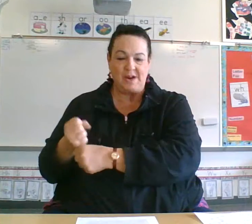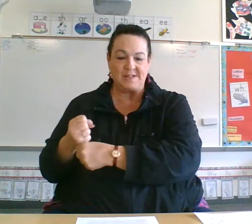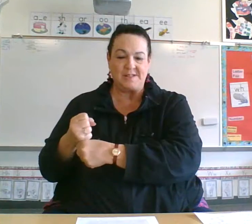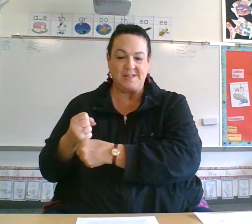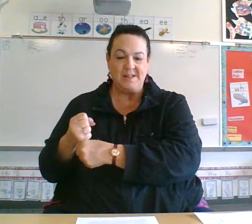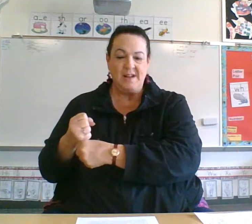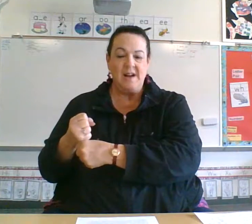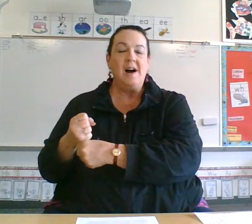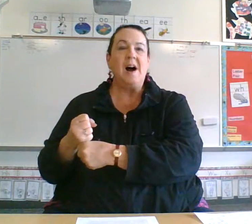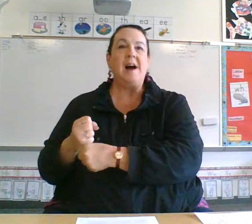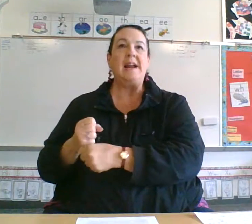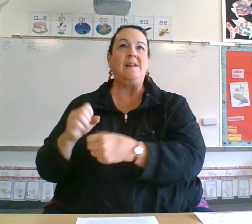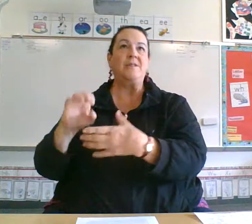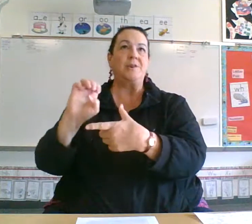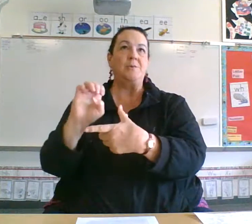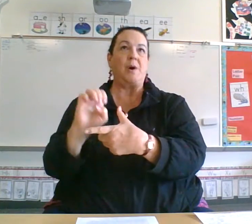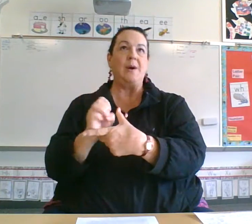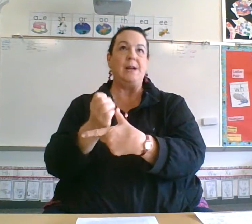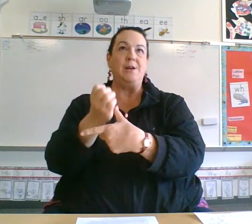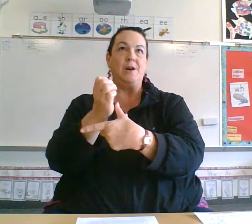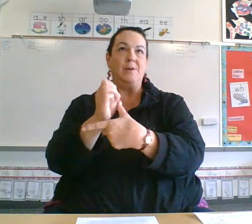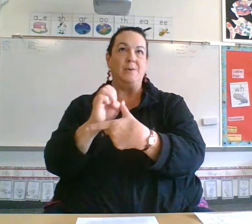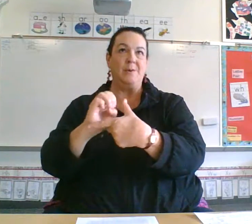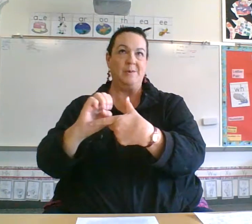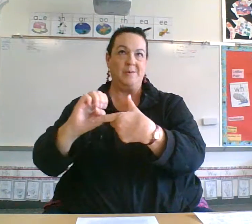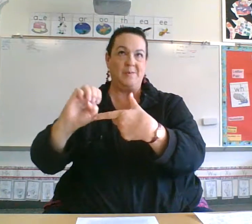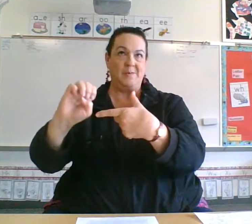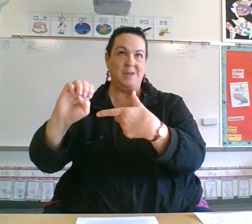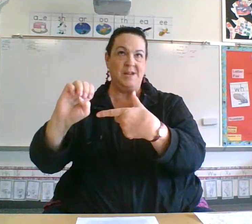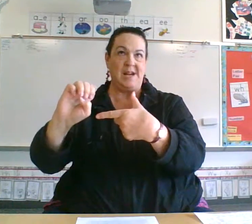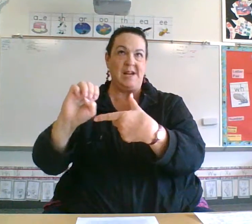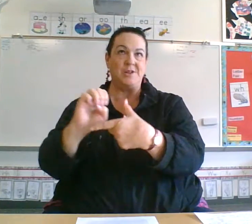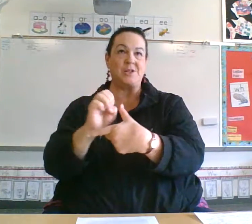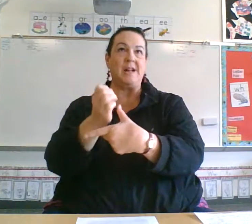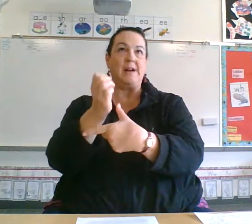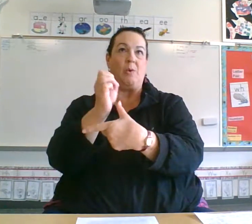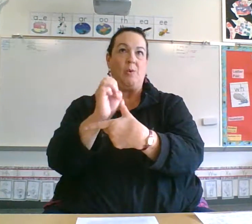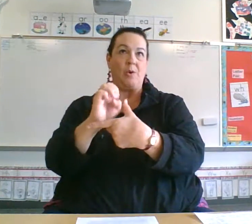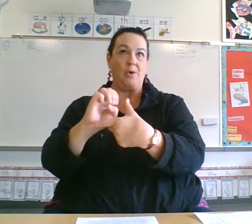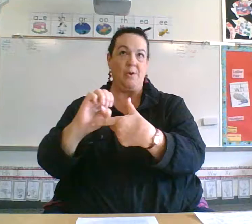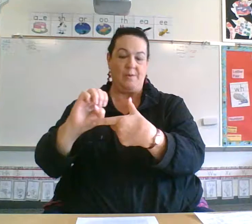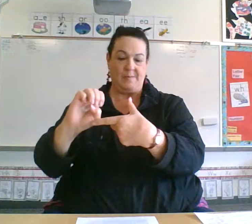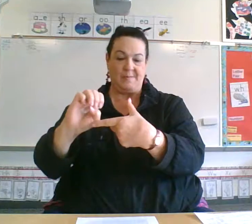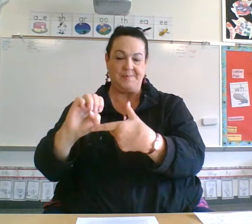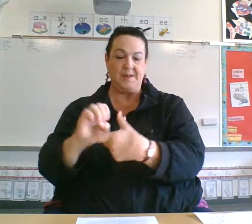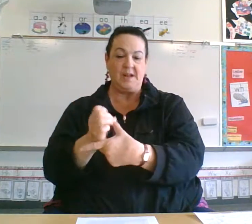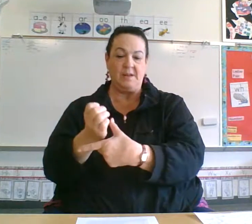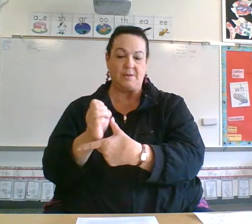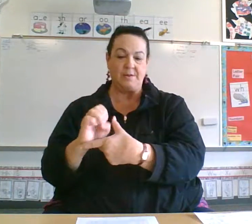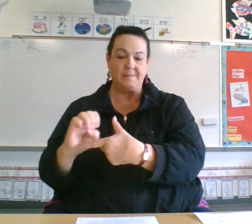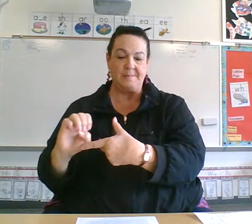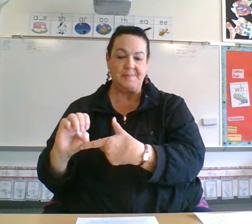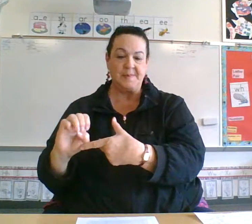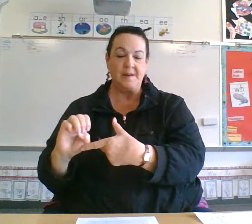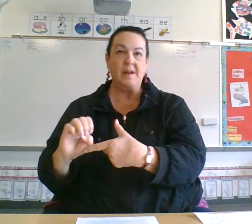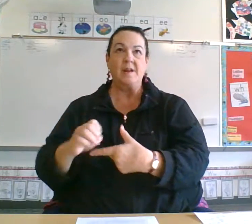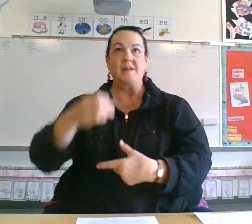Trust. Either you already know with an E, just like or, either. This